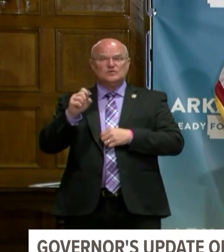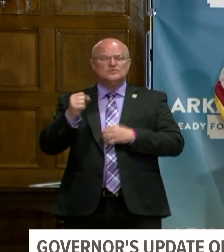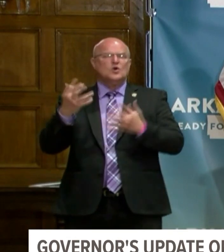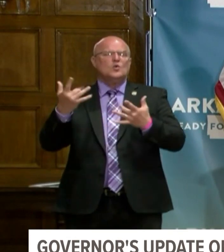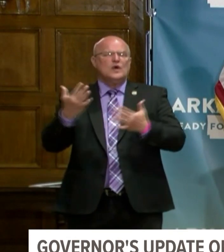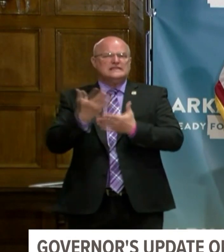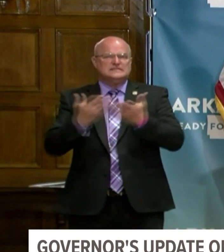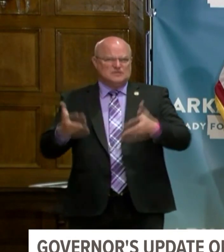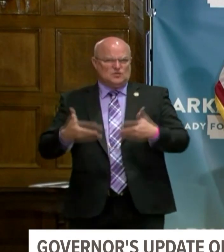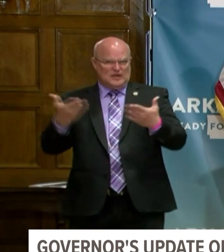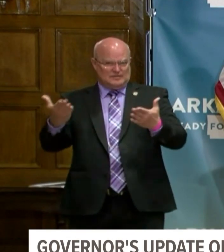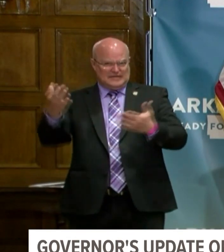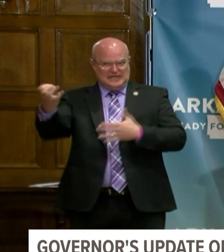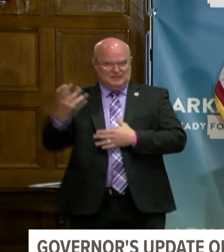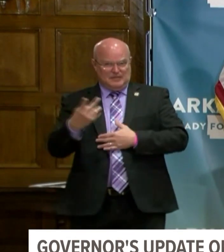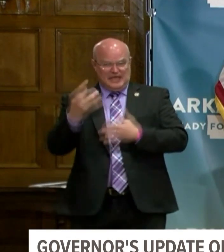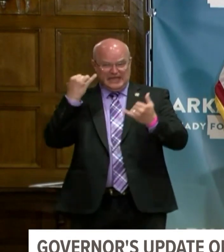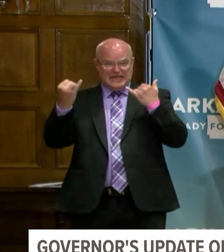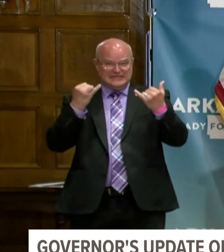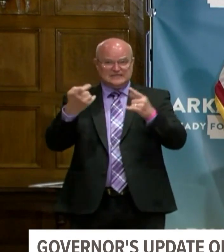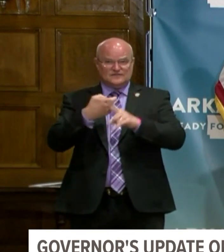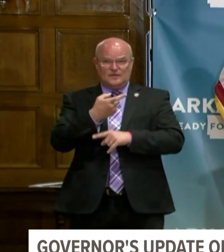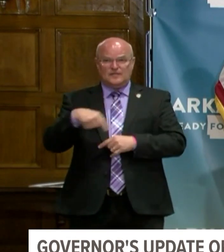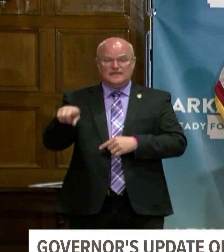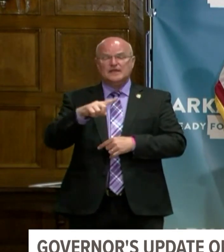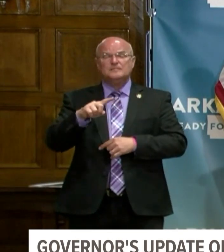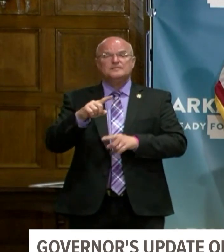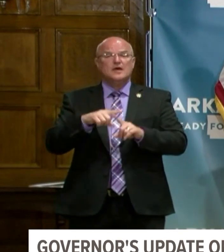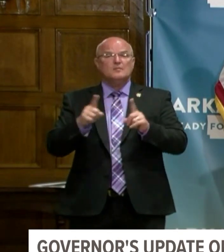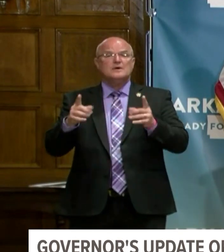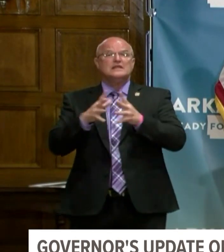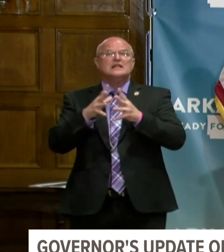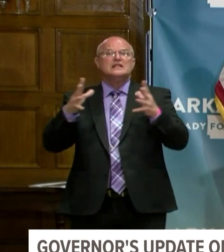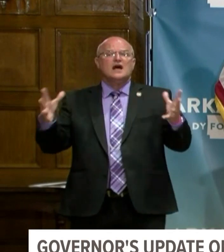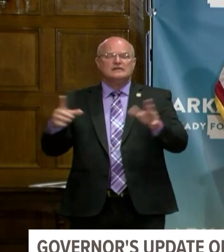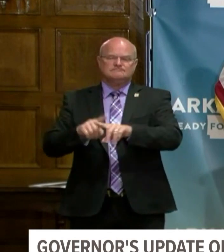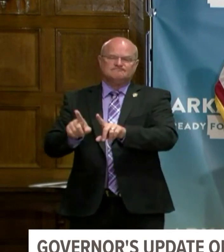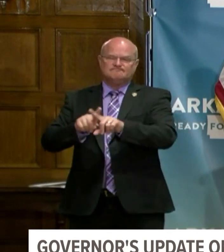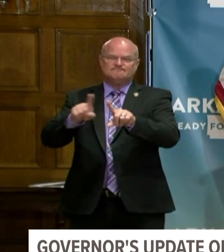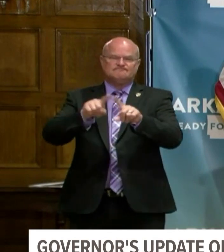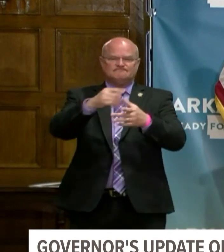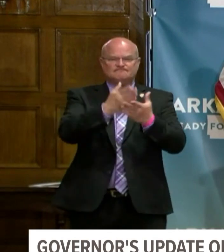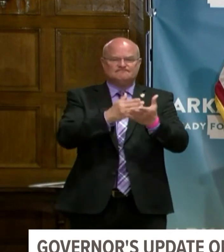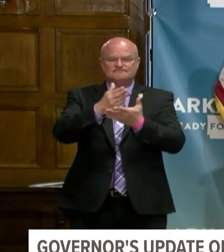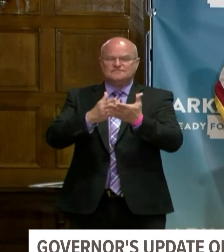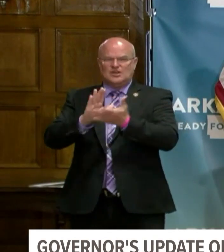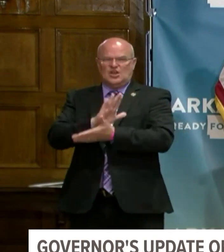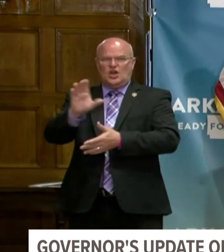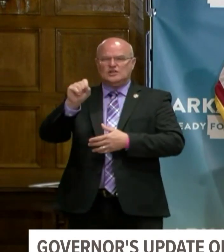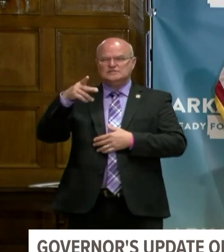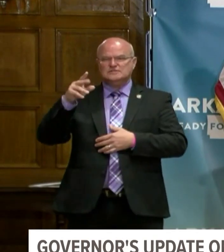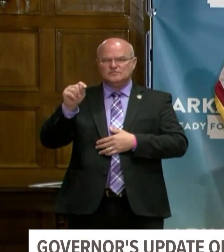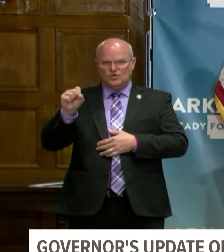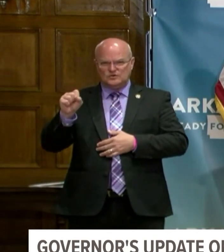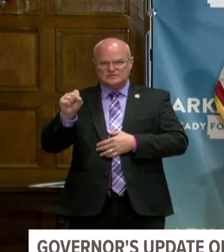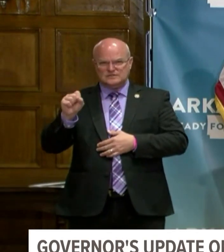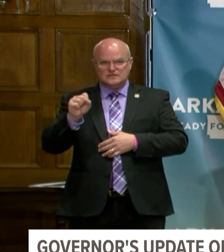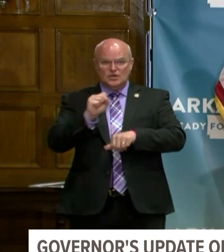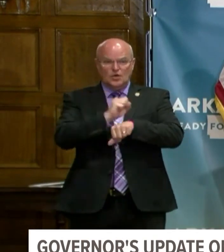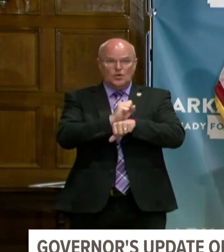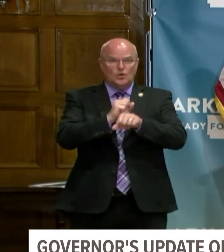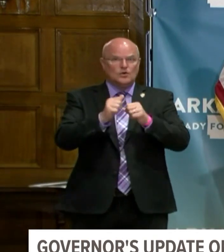on some of those recommendations and ideas that come from them. But there's a lot of different facets to the college sports. They got to work with the